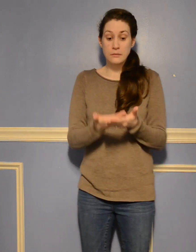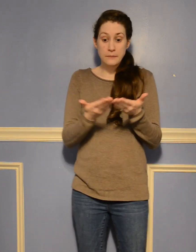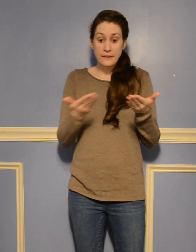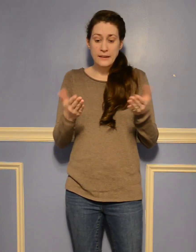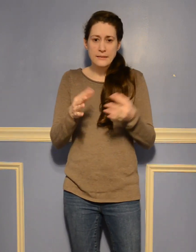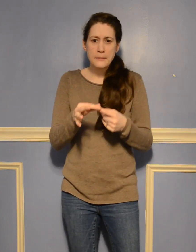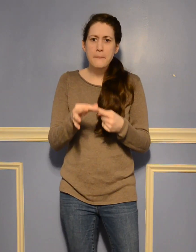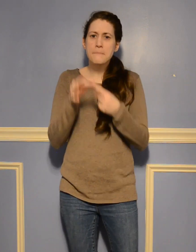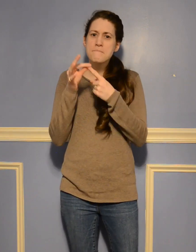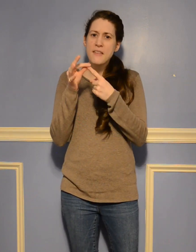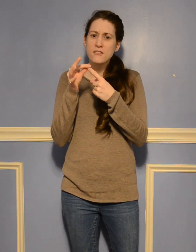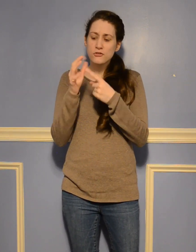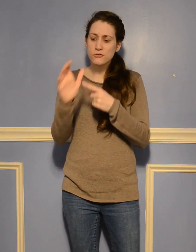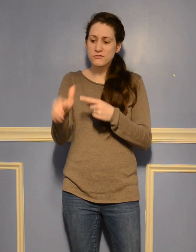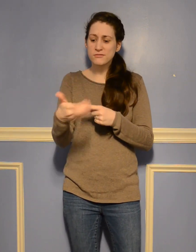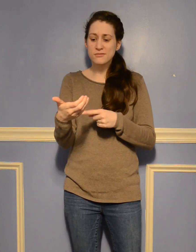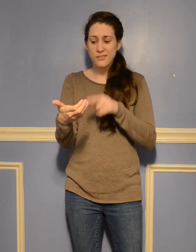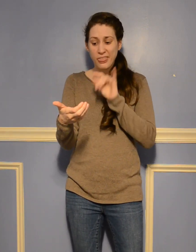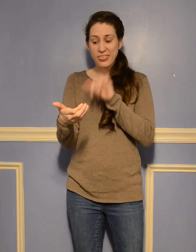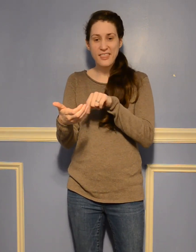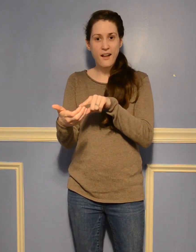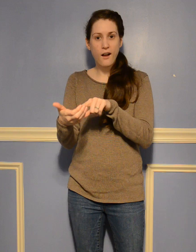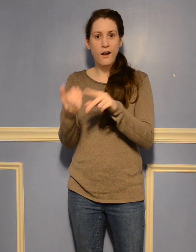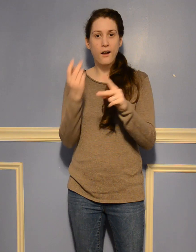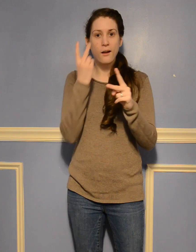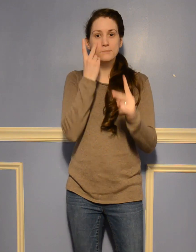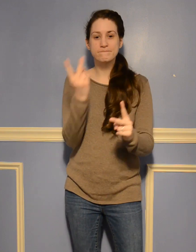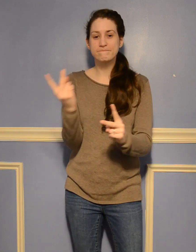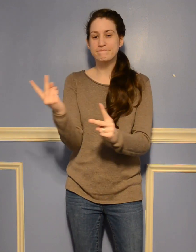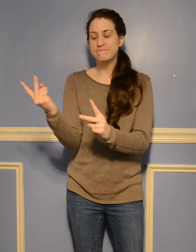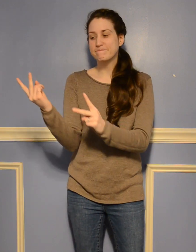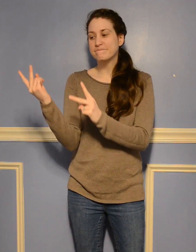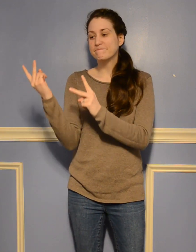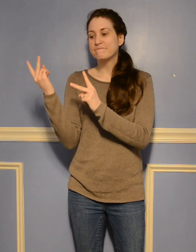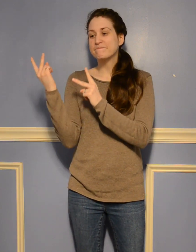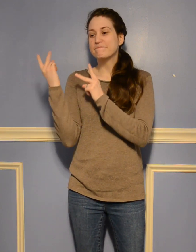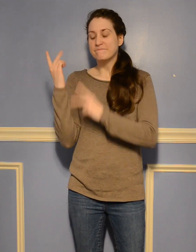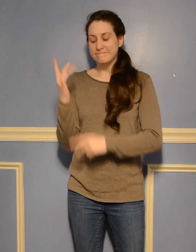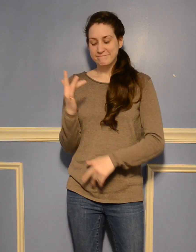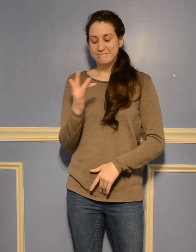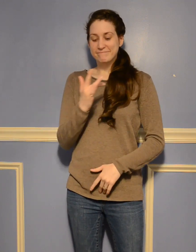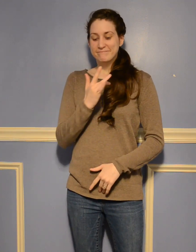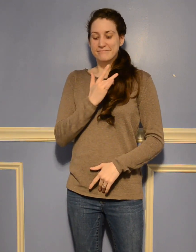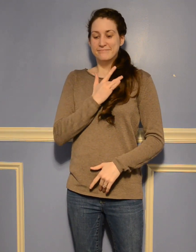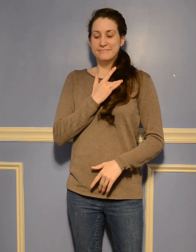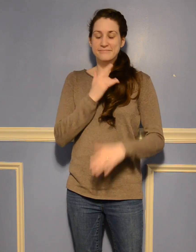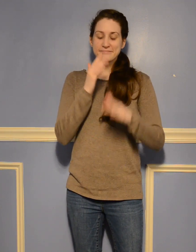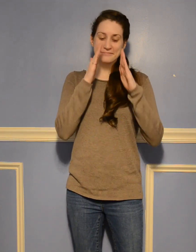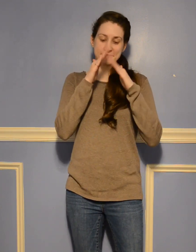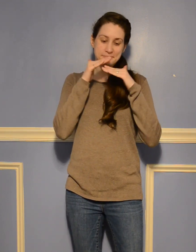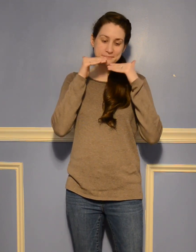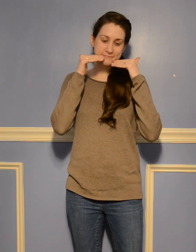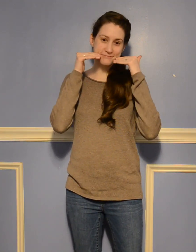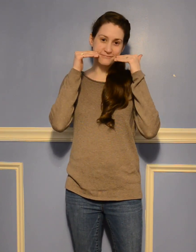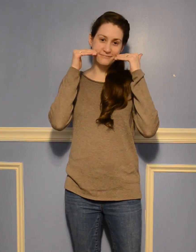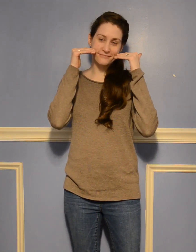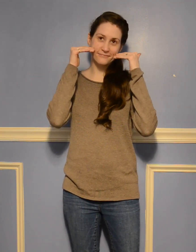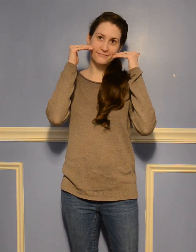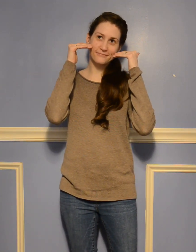Special things I compile, each one there to make you smile on a